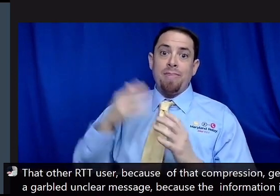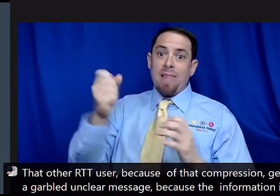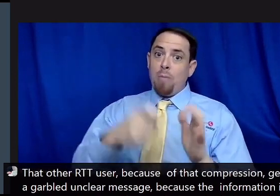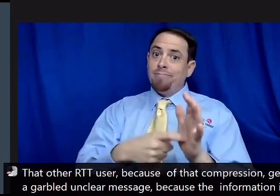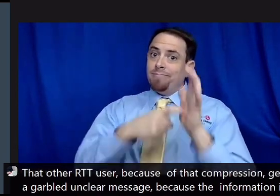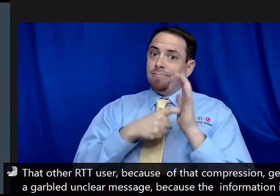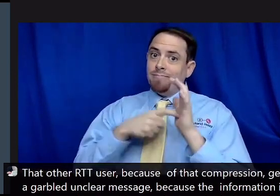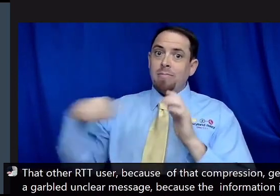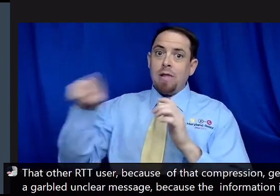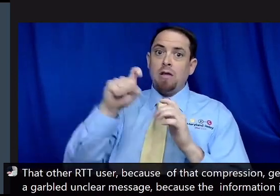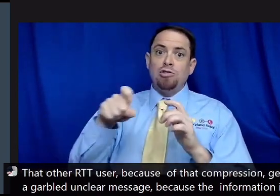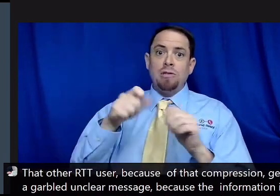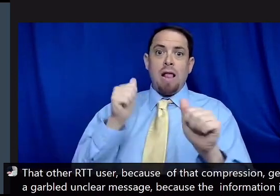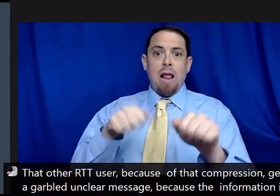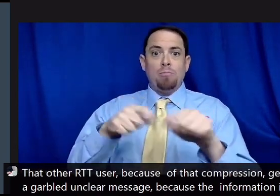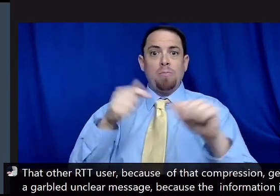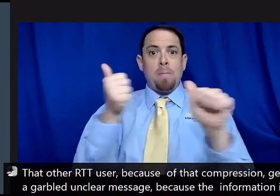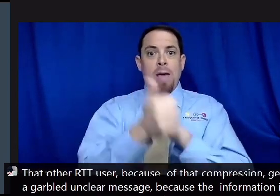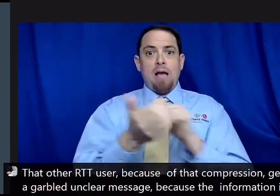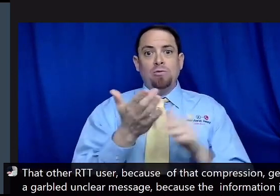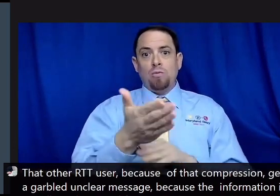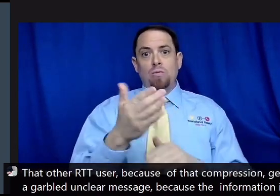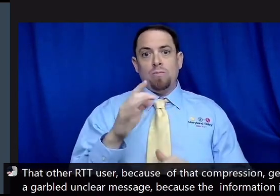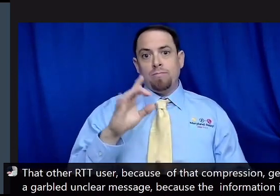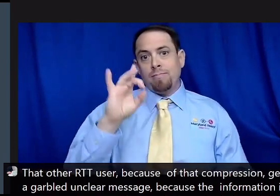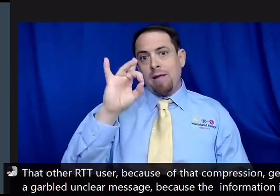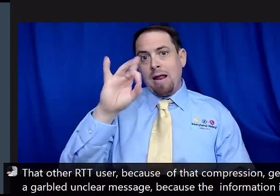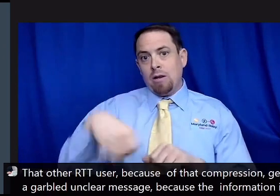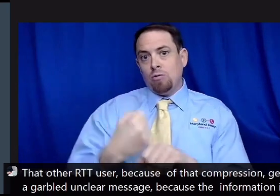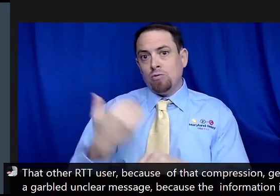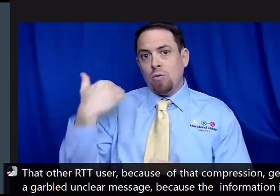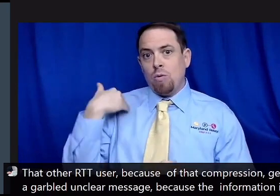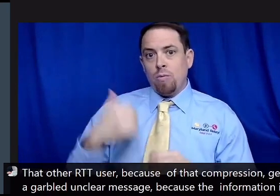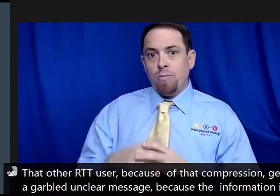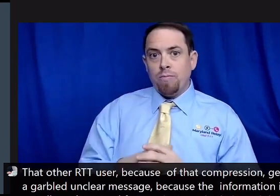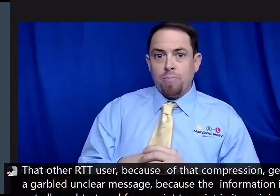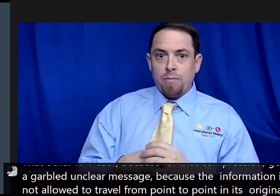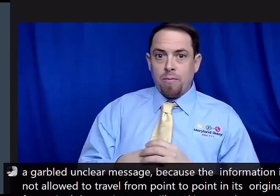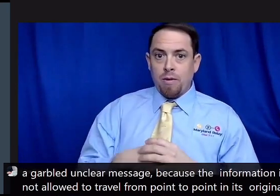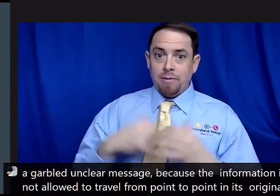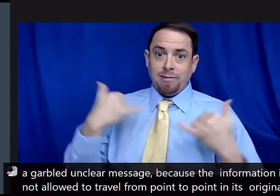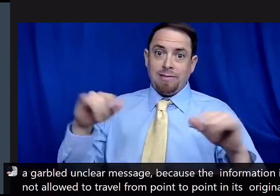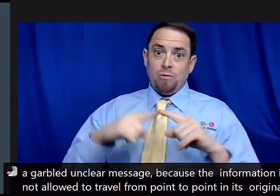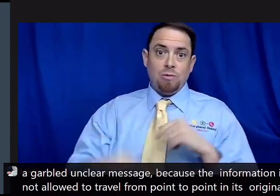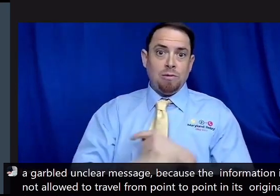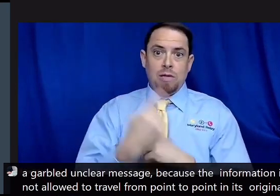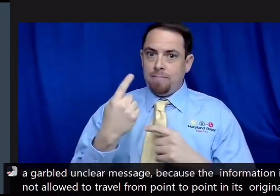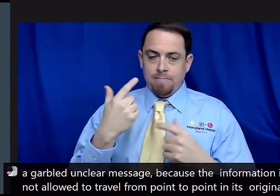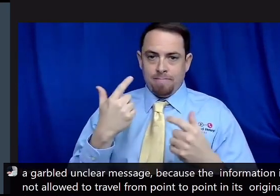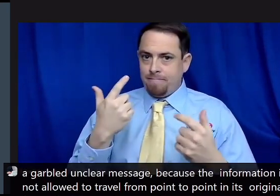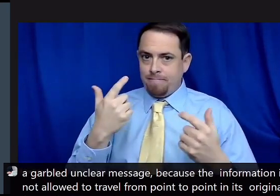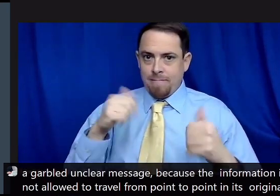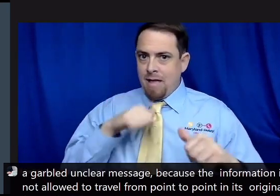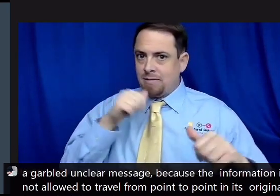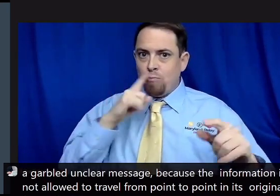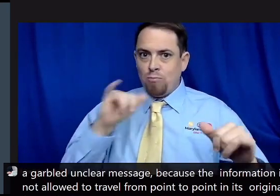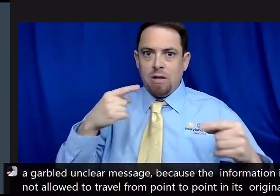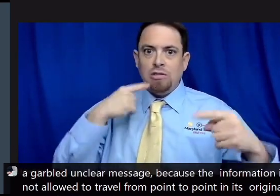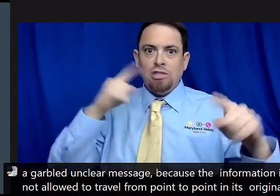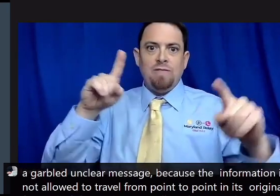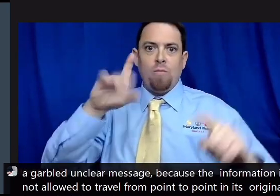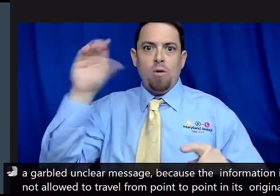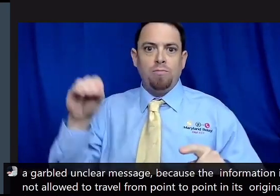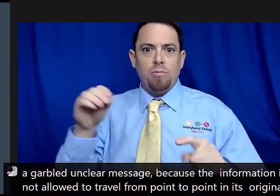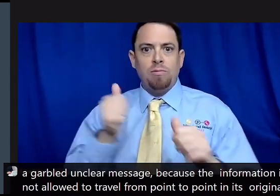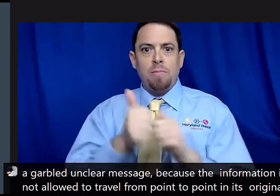working out that pass-through. It requires them to be able to pass. That requirement for that